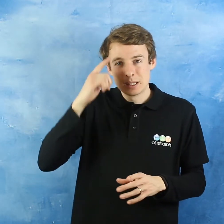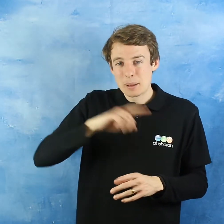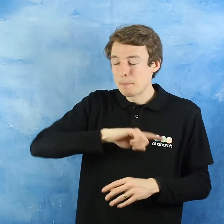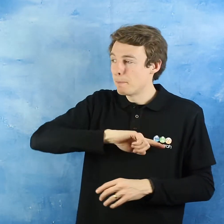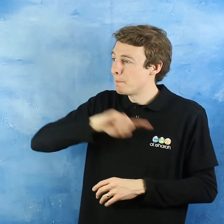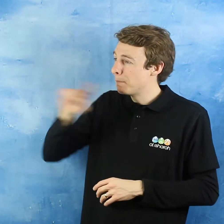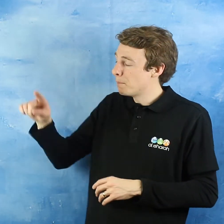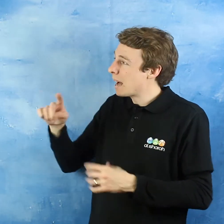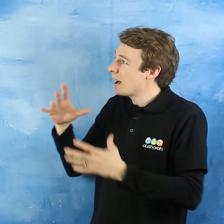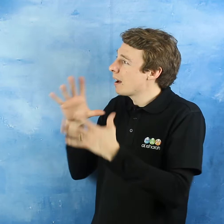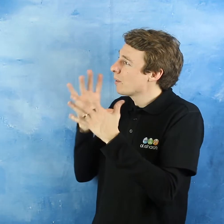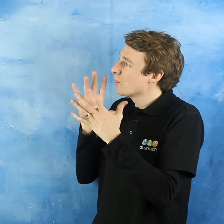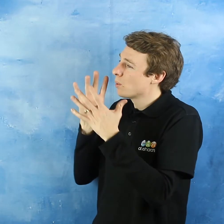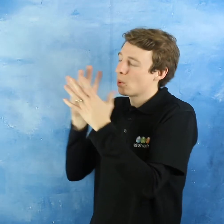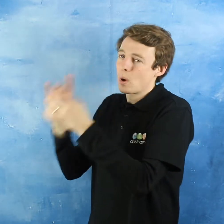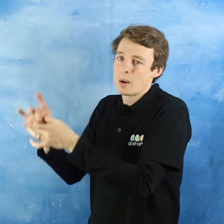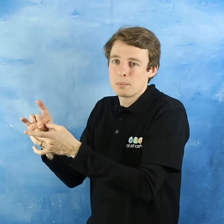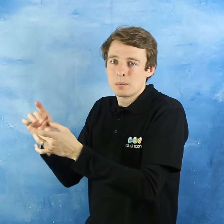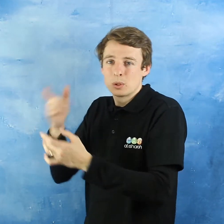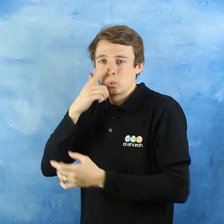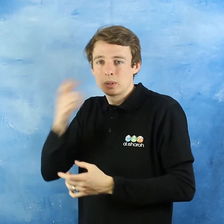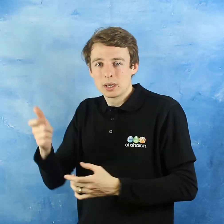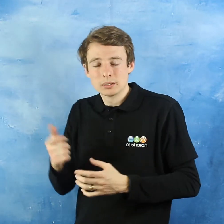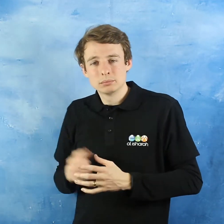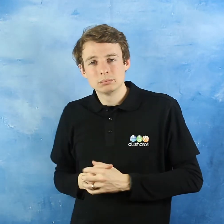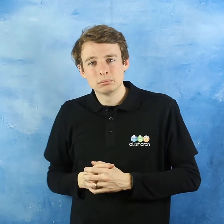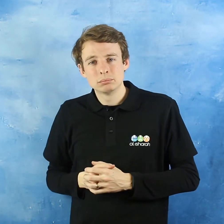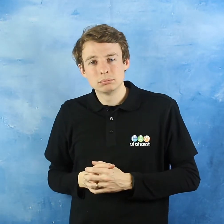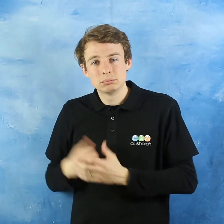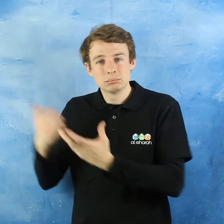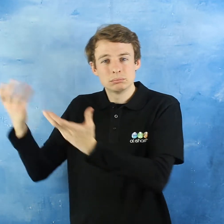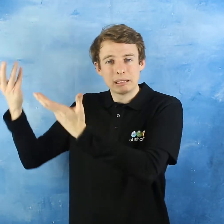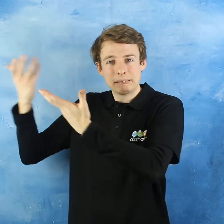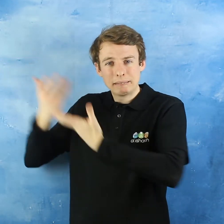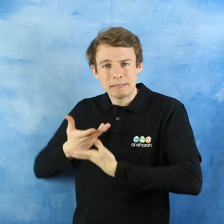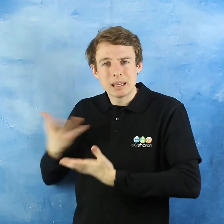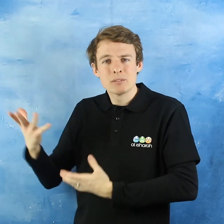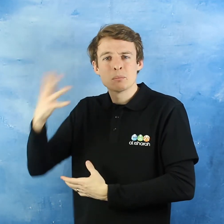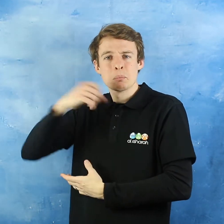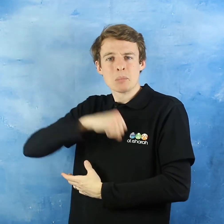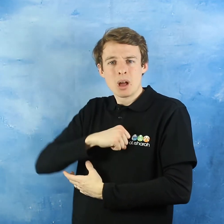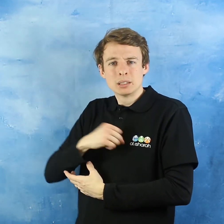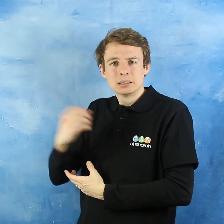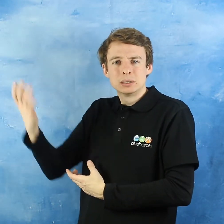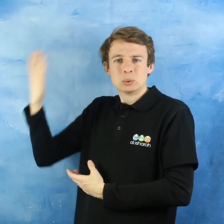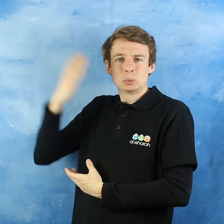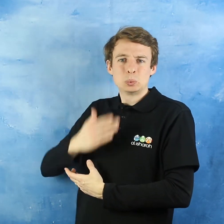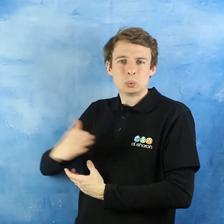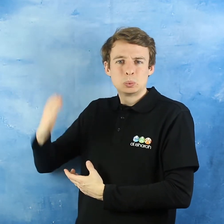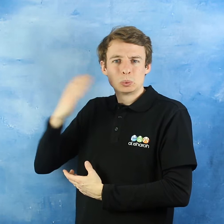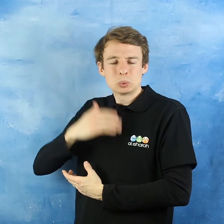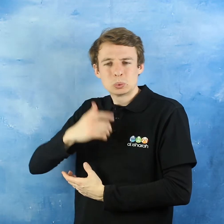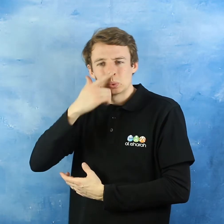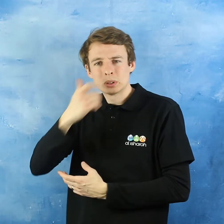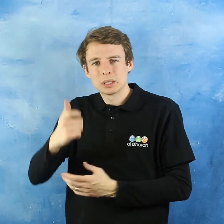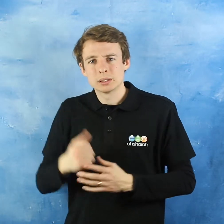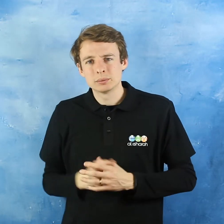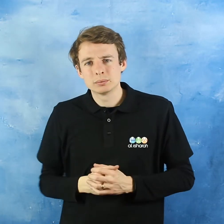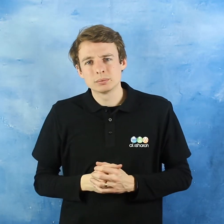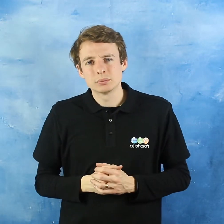can challenge his hukum, his authority. That Allah is waiting for